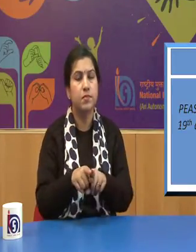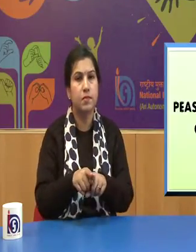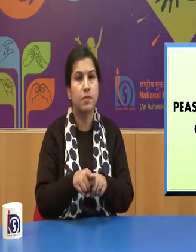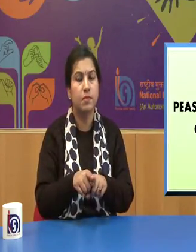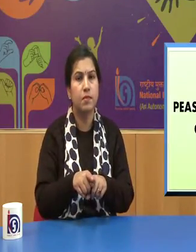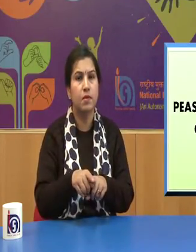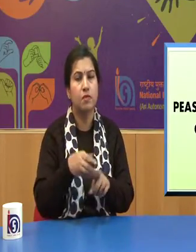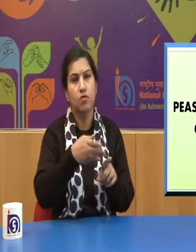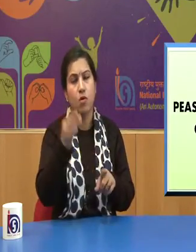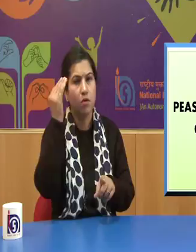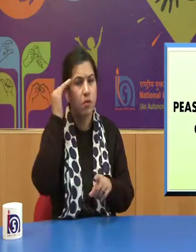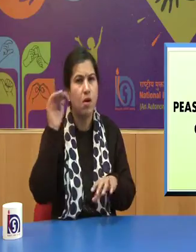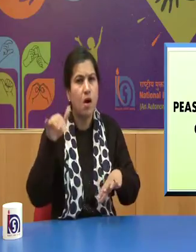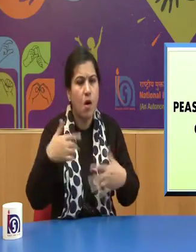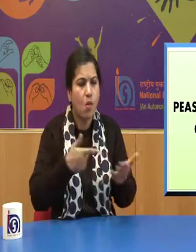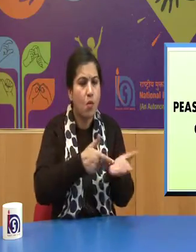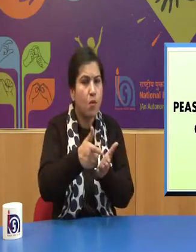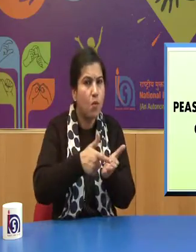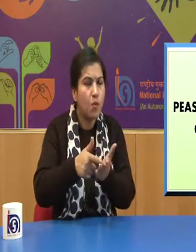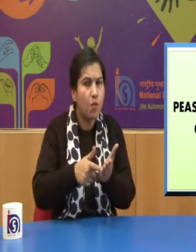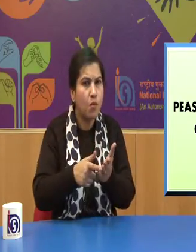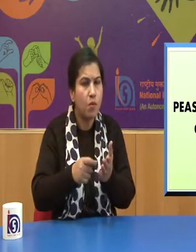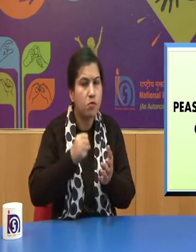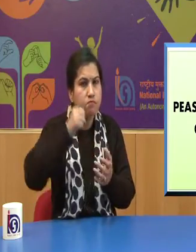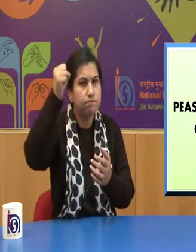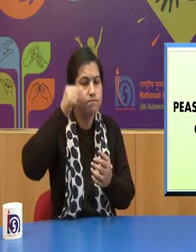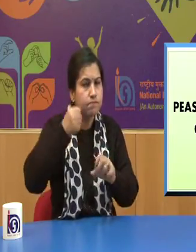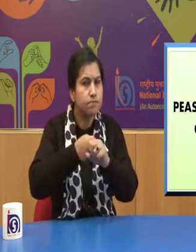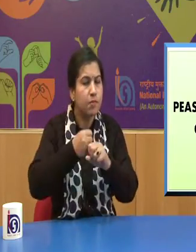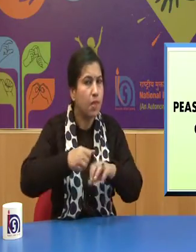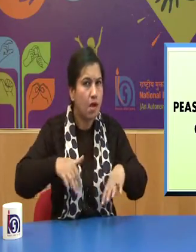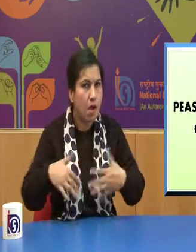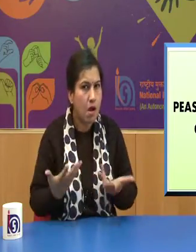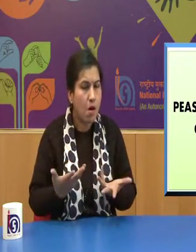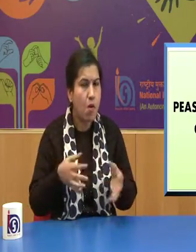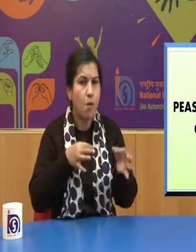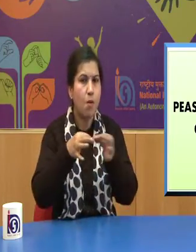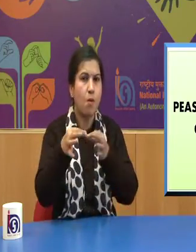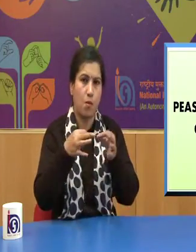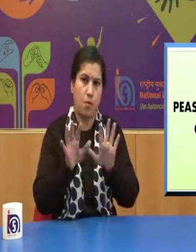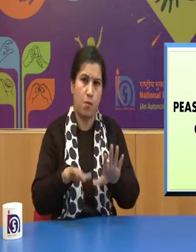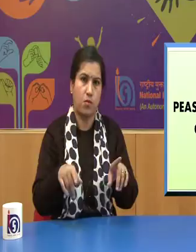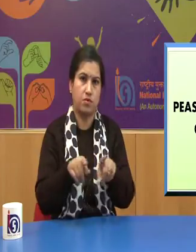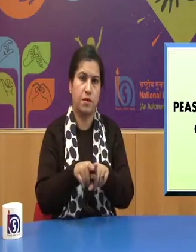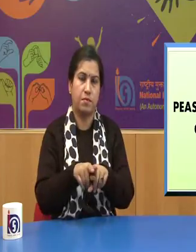We also came to know about the causes that led to the beginning of the peasant revolts in the country.